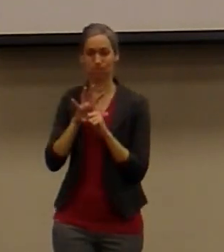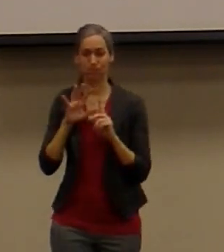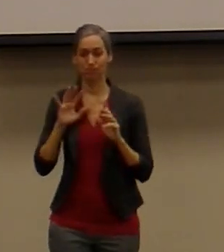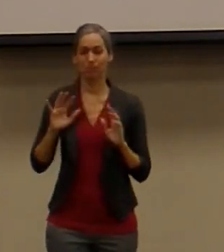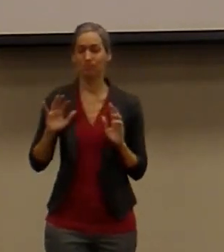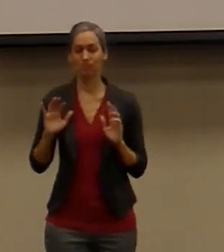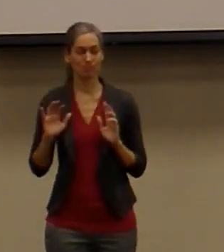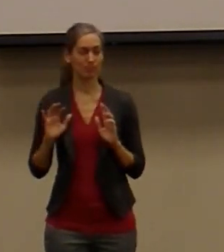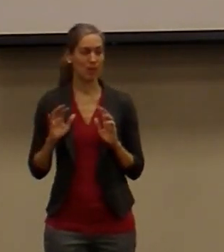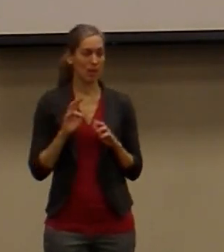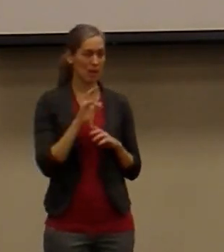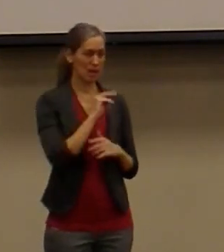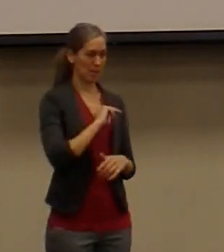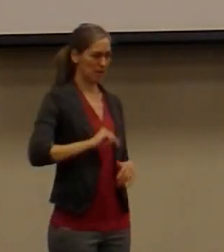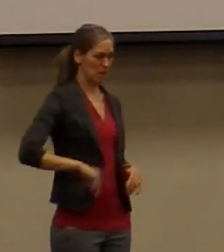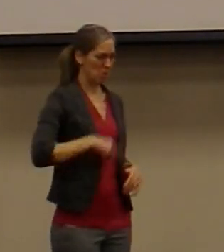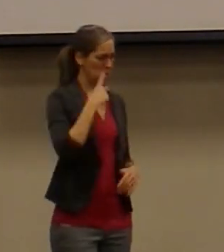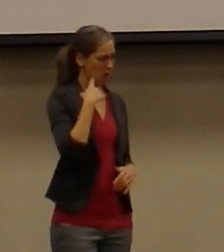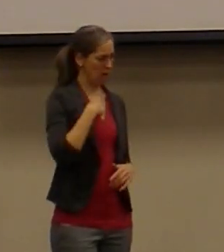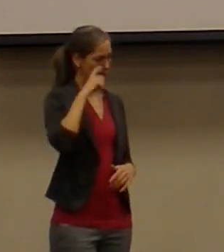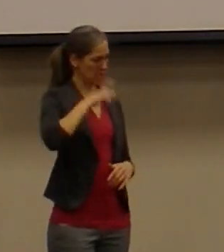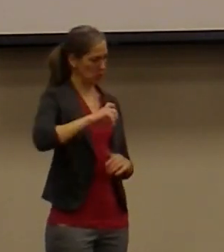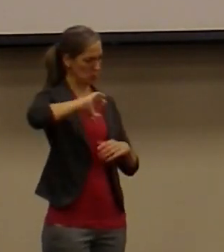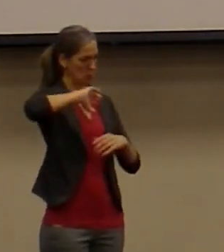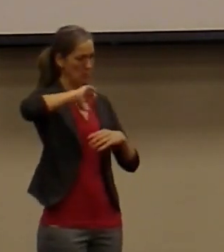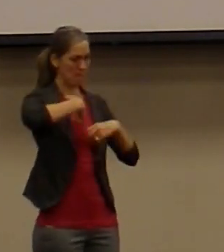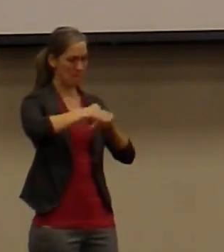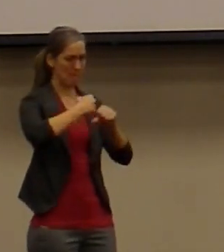Nebuchadnezzar felt like he had to make an example out of these men,